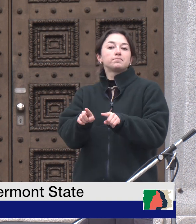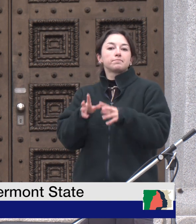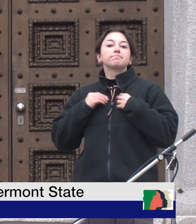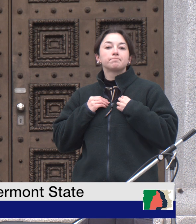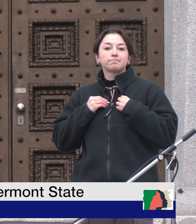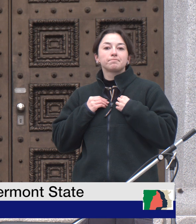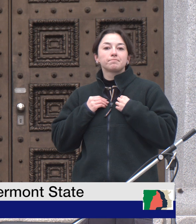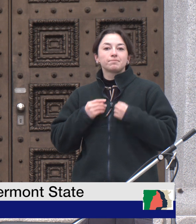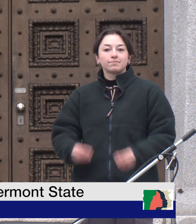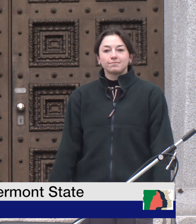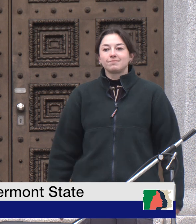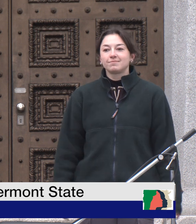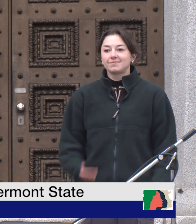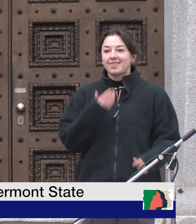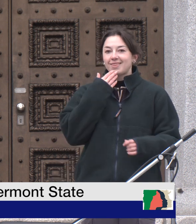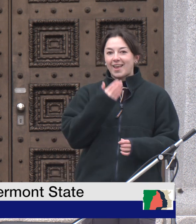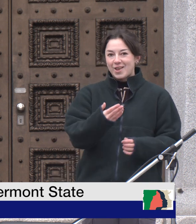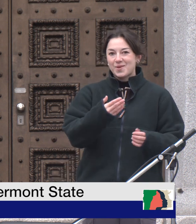Thank you.